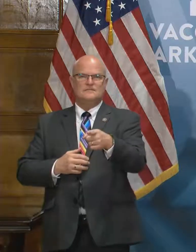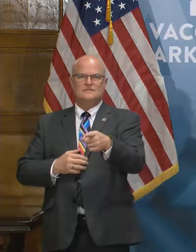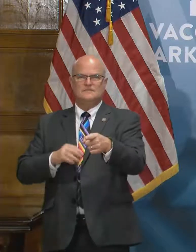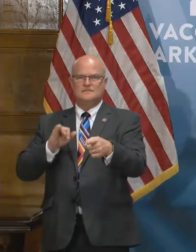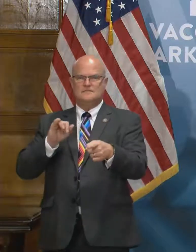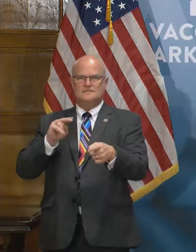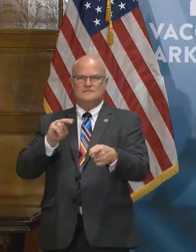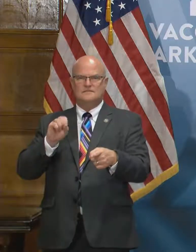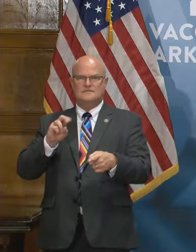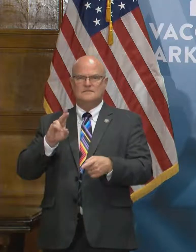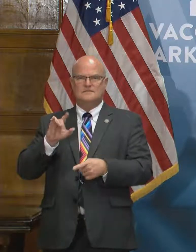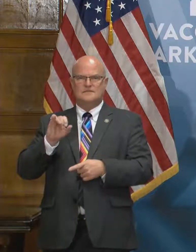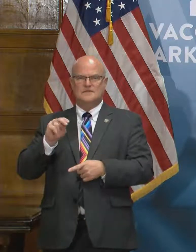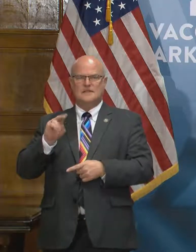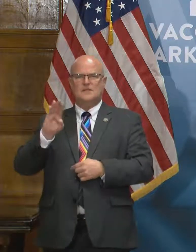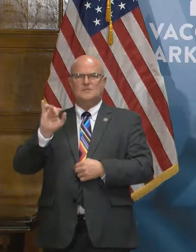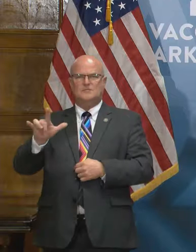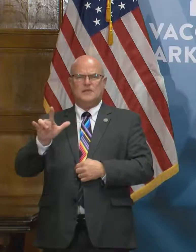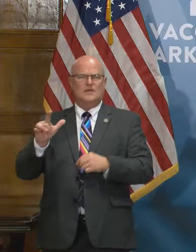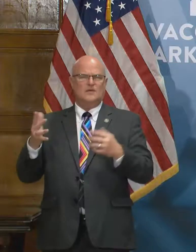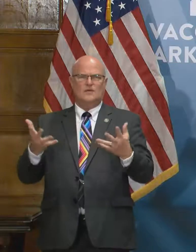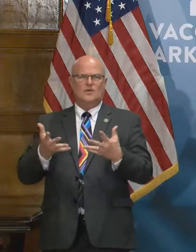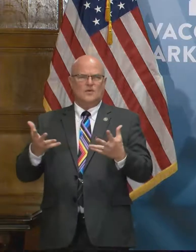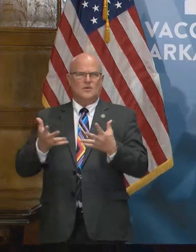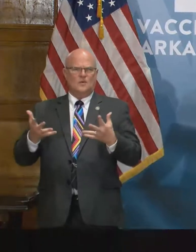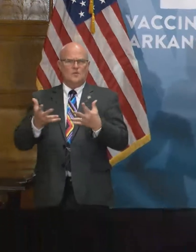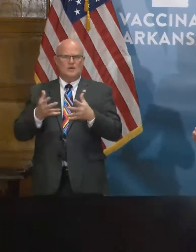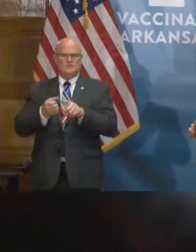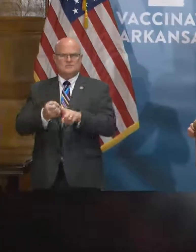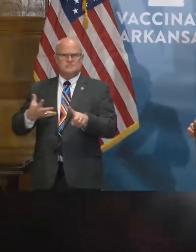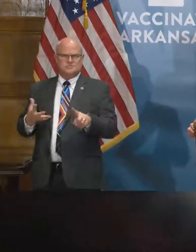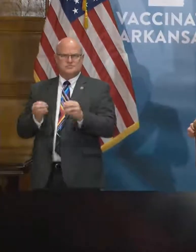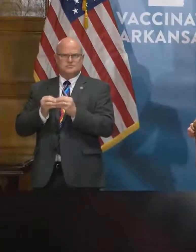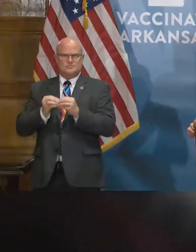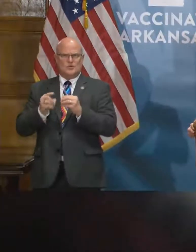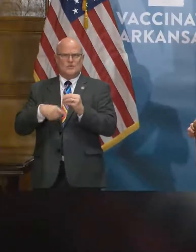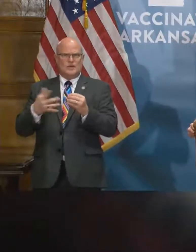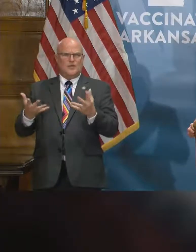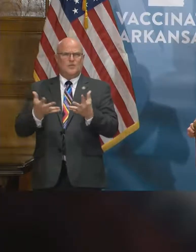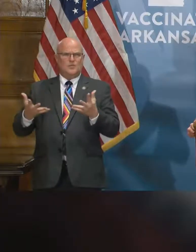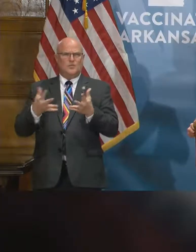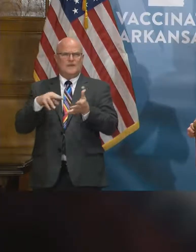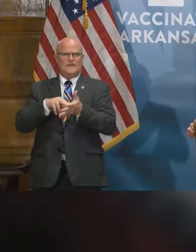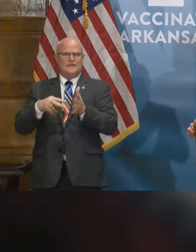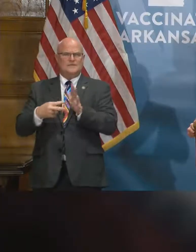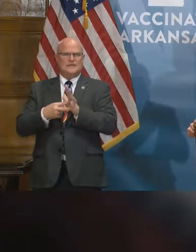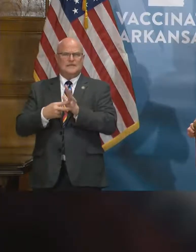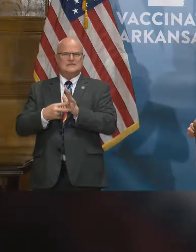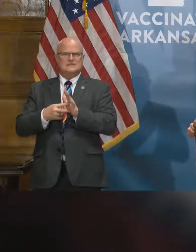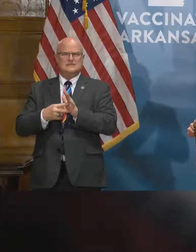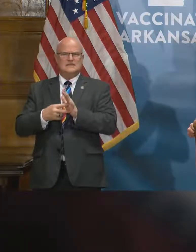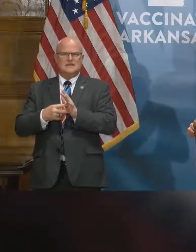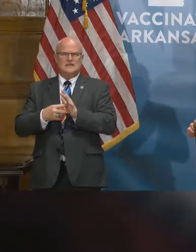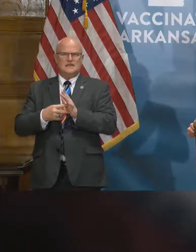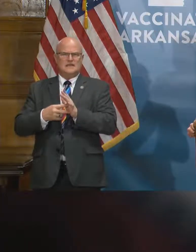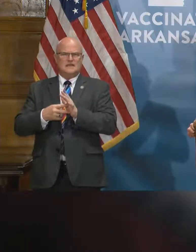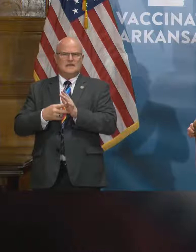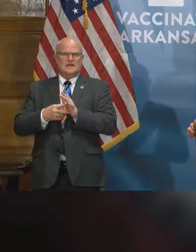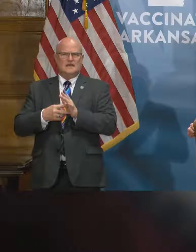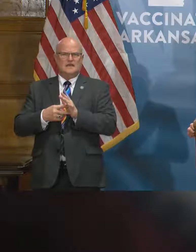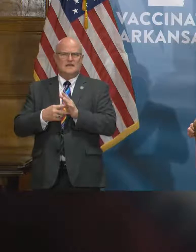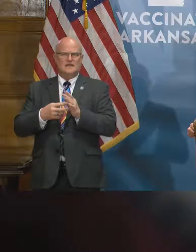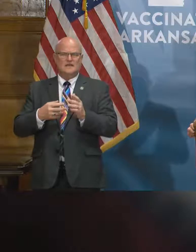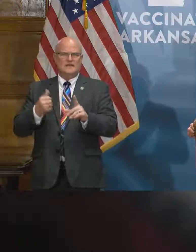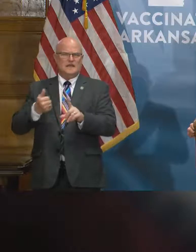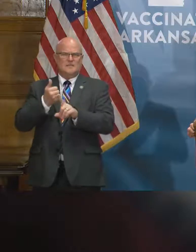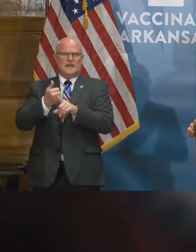The insulin bill, what kind of, I guess, can you elaborate a little bit more on what that would be that you're appealing,